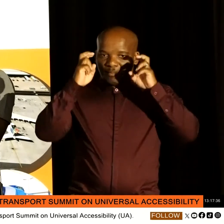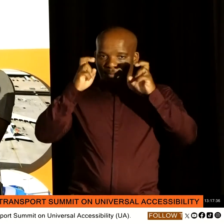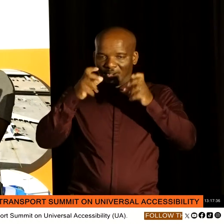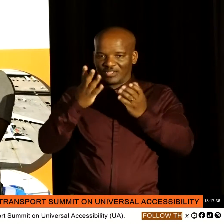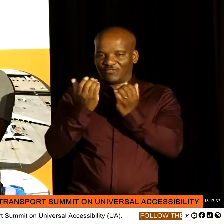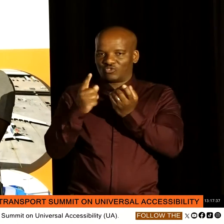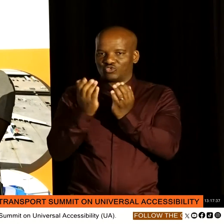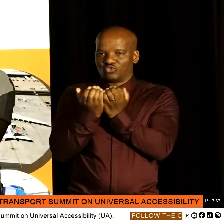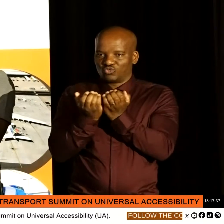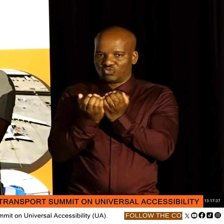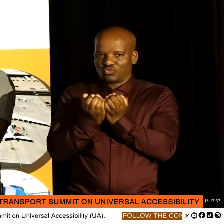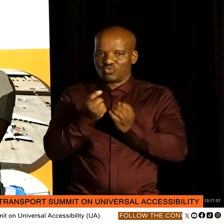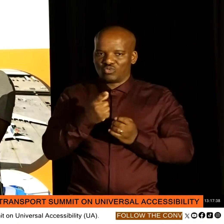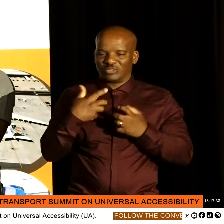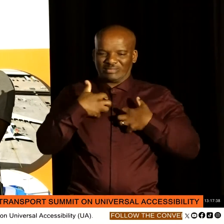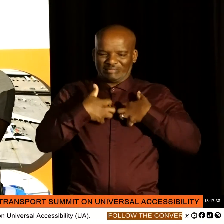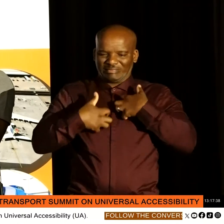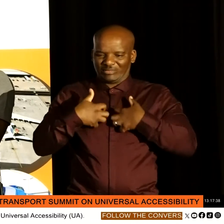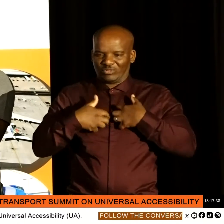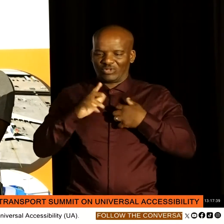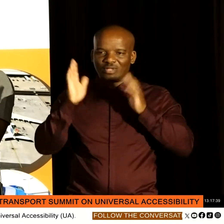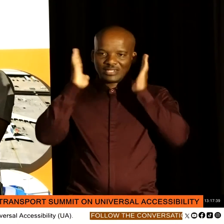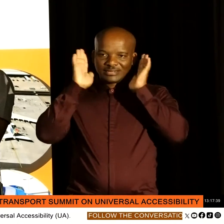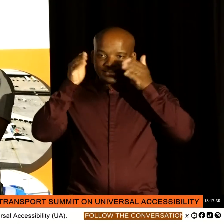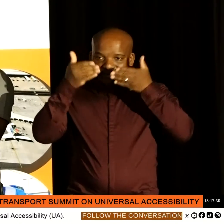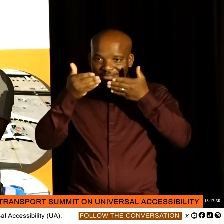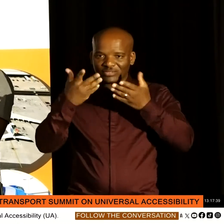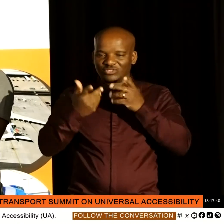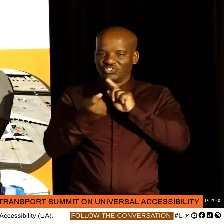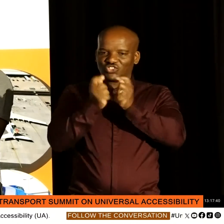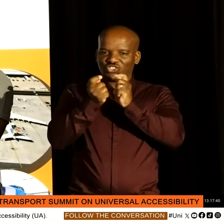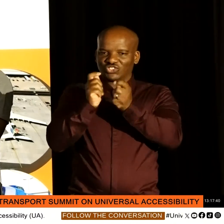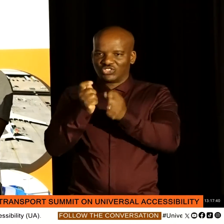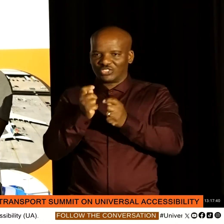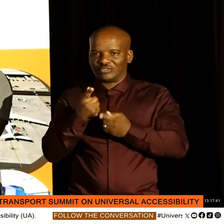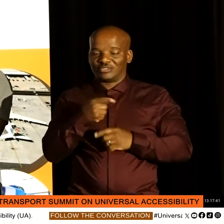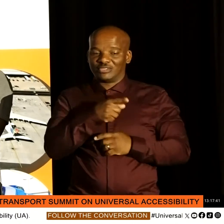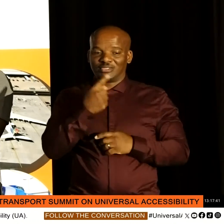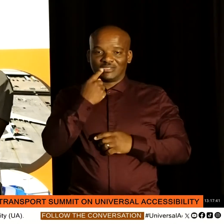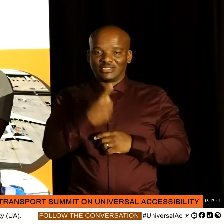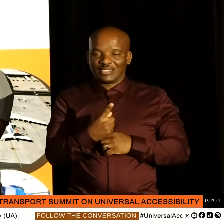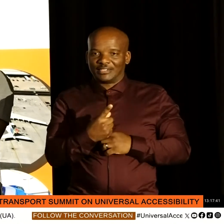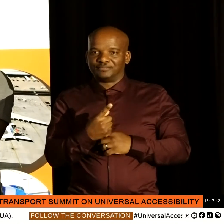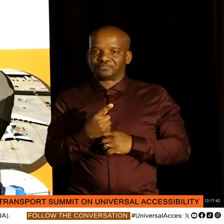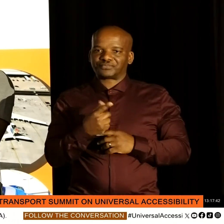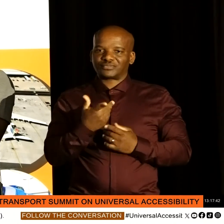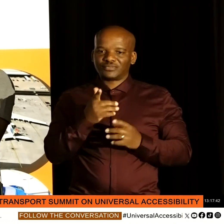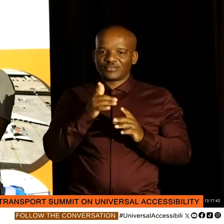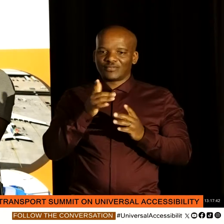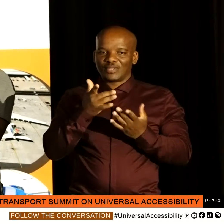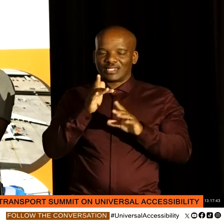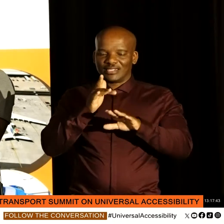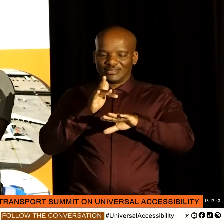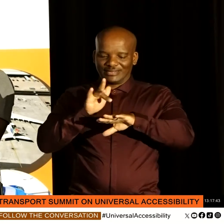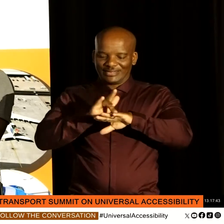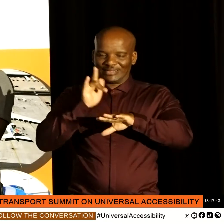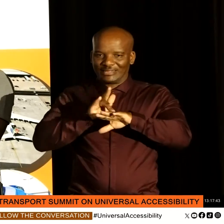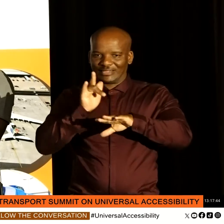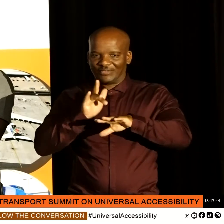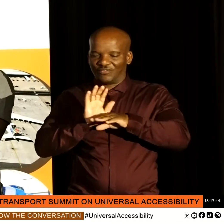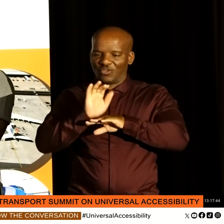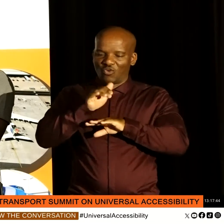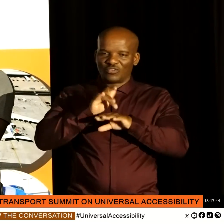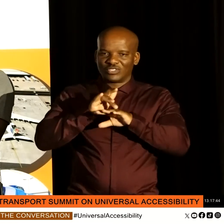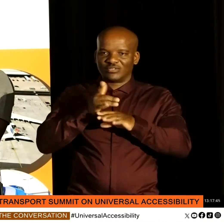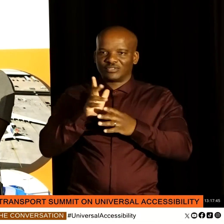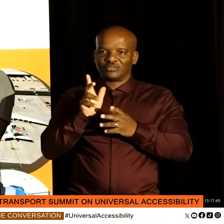gets extremely anxious about unexpected changes. He has sensory sensitivities. He can be oversensitive